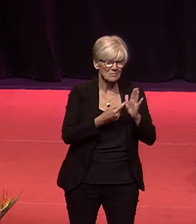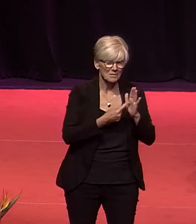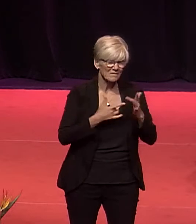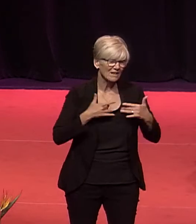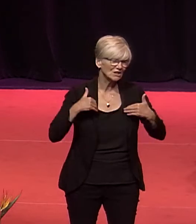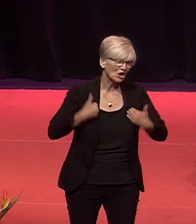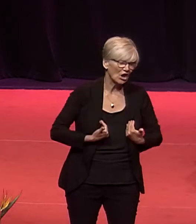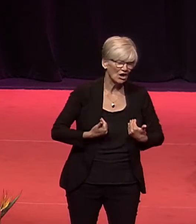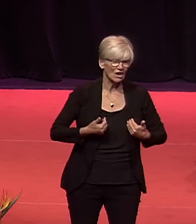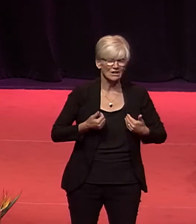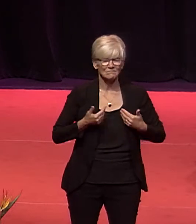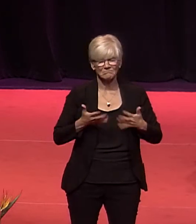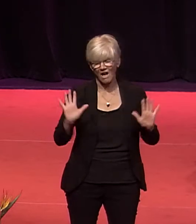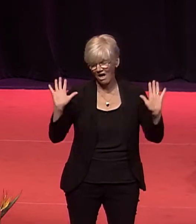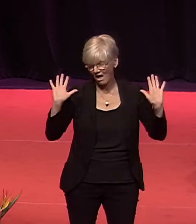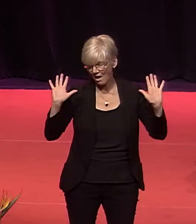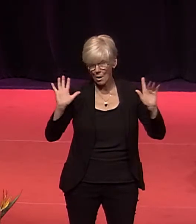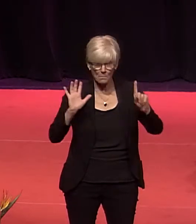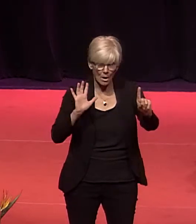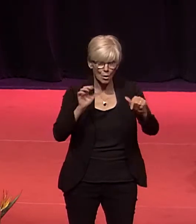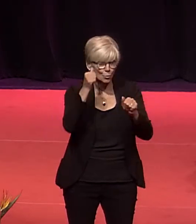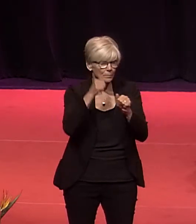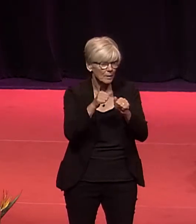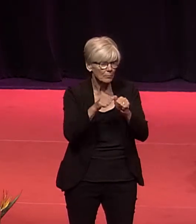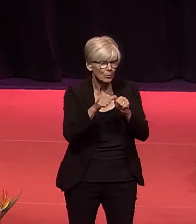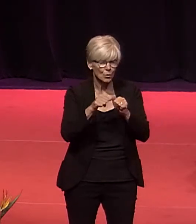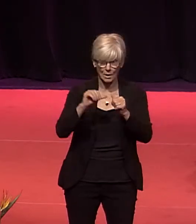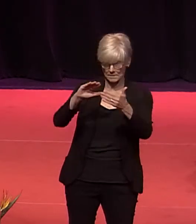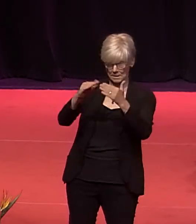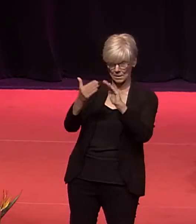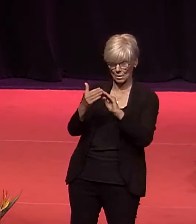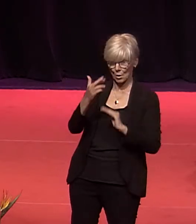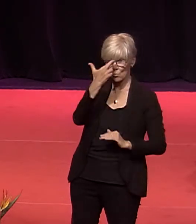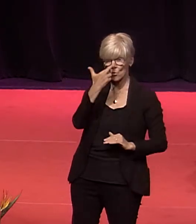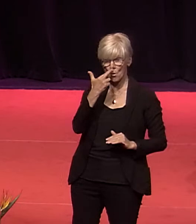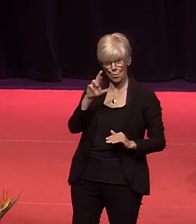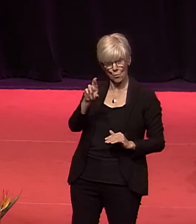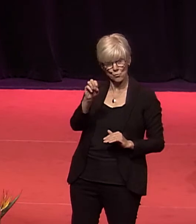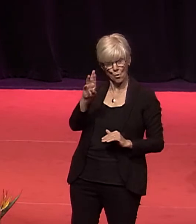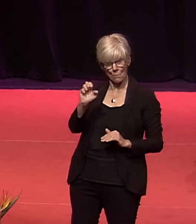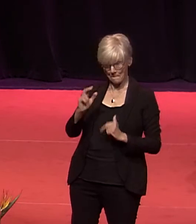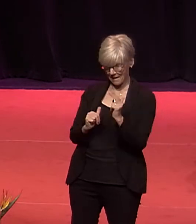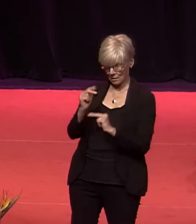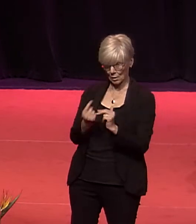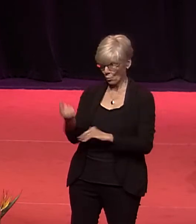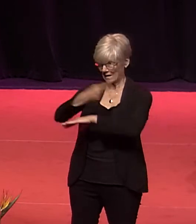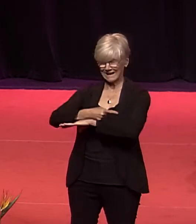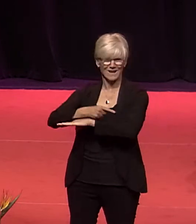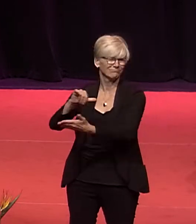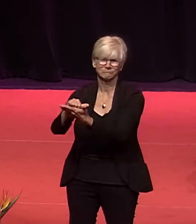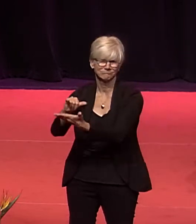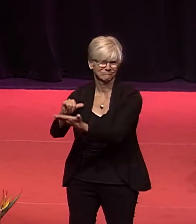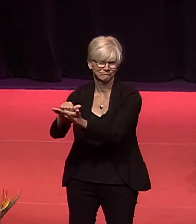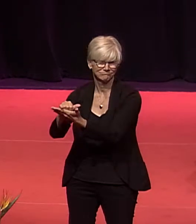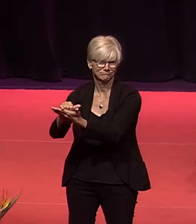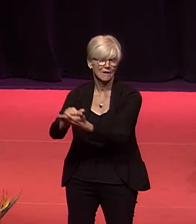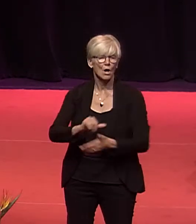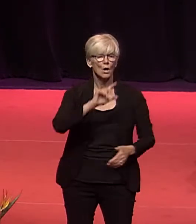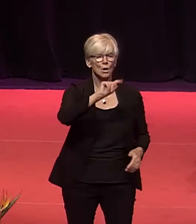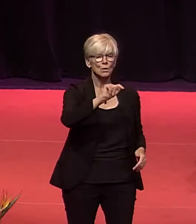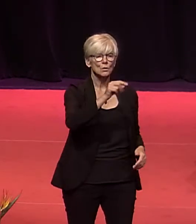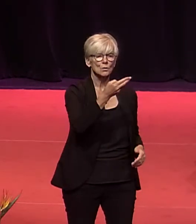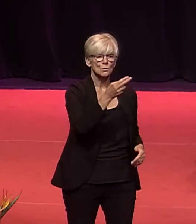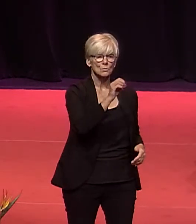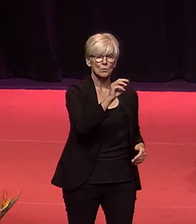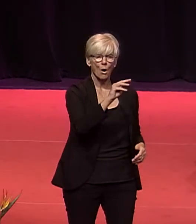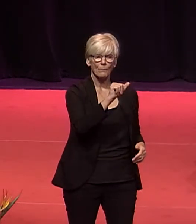is it. But grads, remember, Rome was not built in one day. And it took 1,000 light bulbs for Thomas